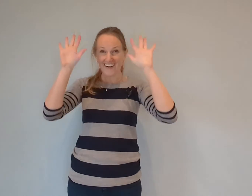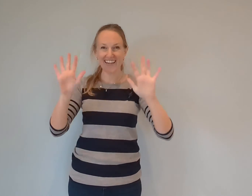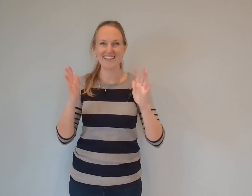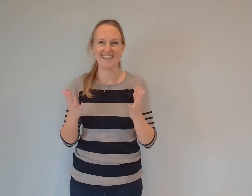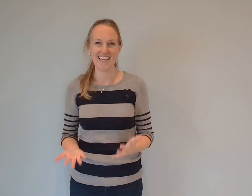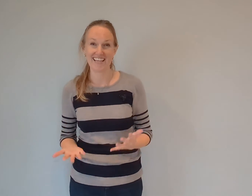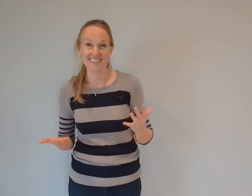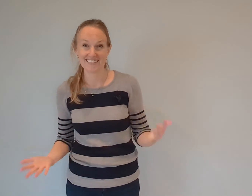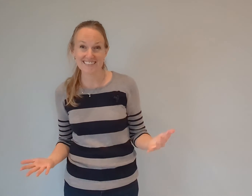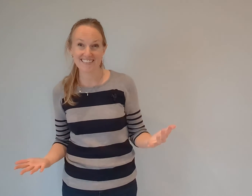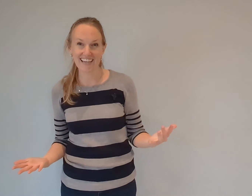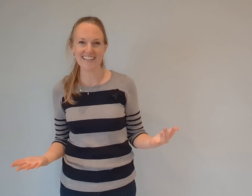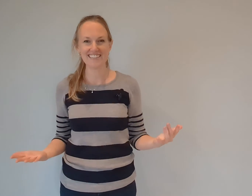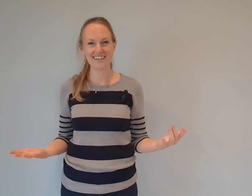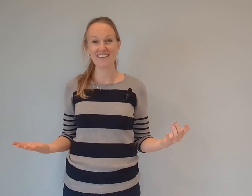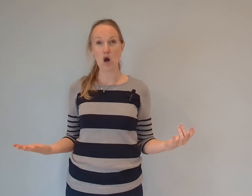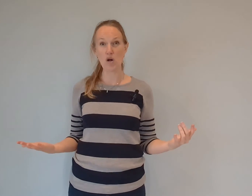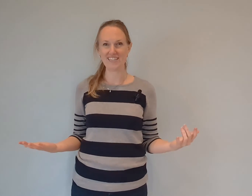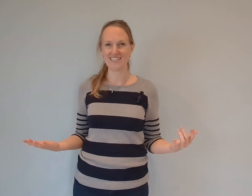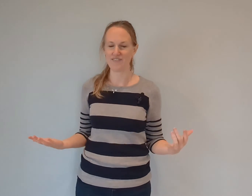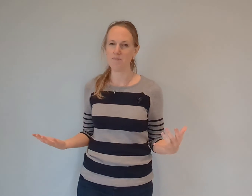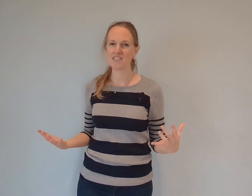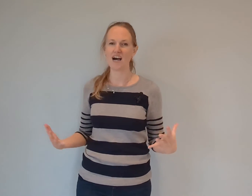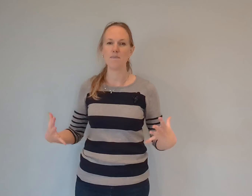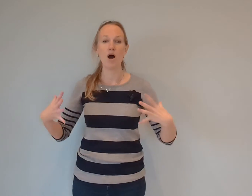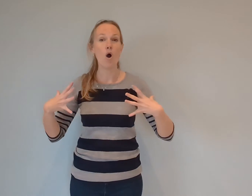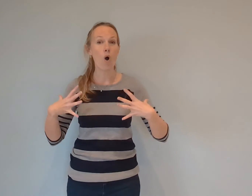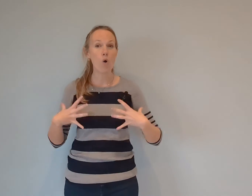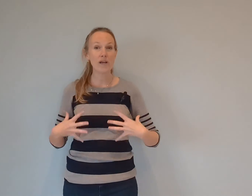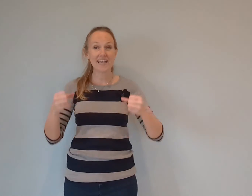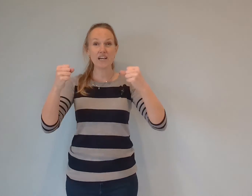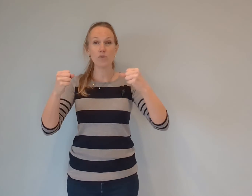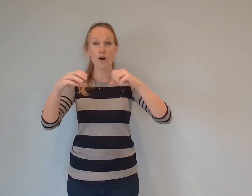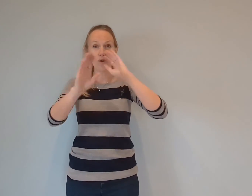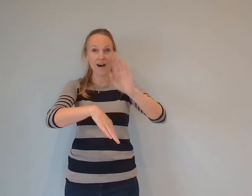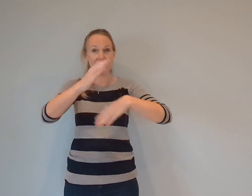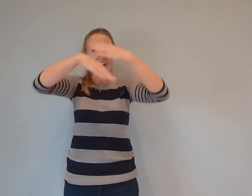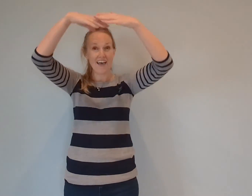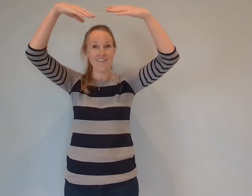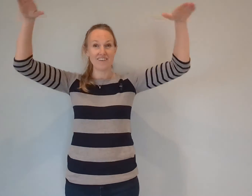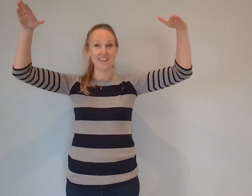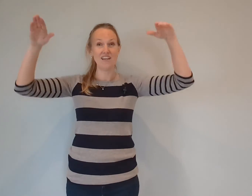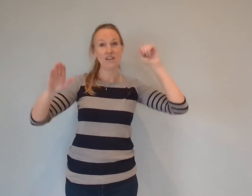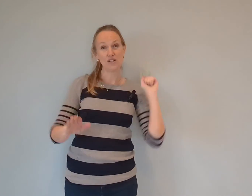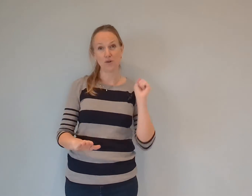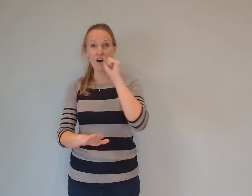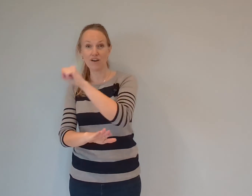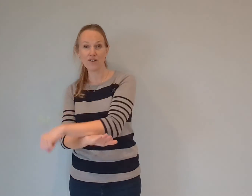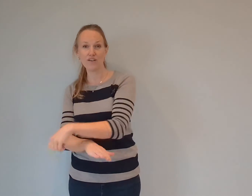great things. Okay, let's try the chorus from the top. O hero of heaven, you conquered